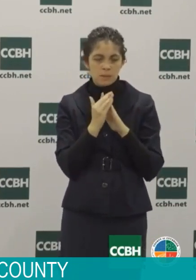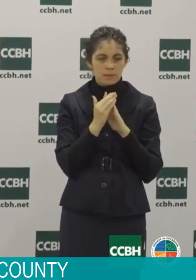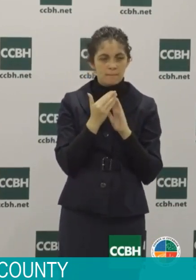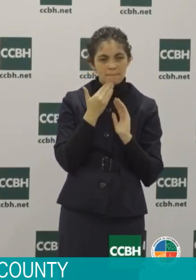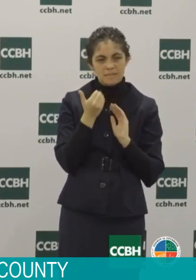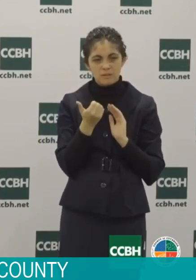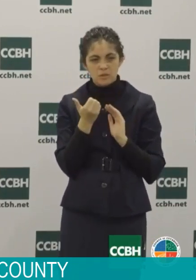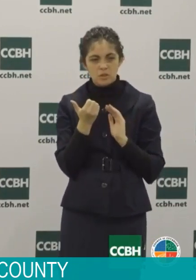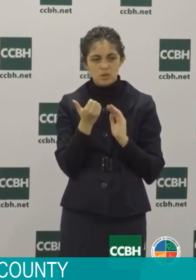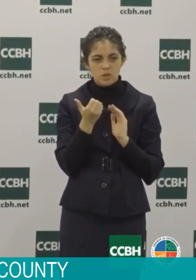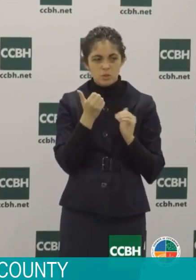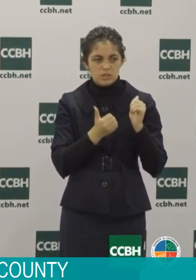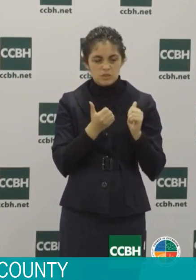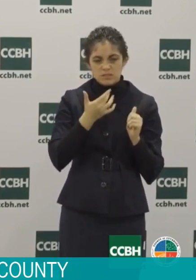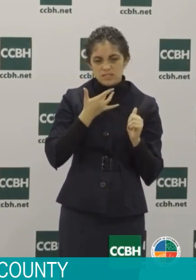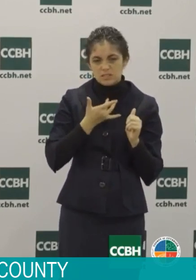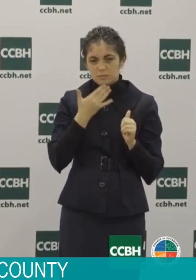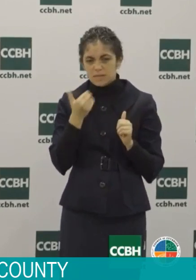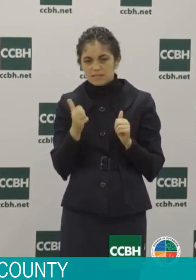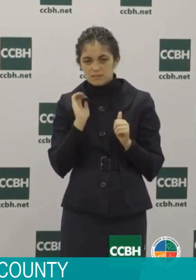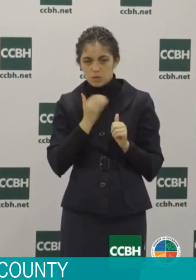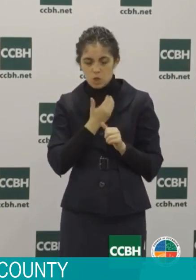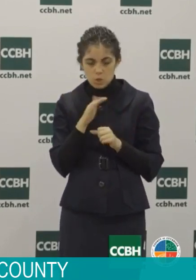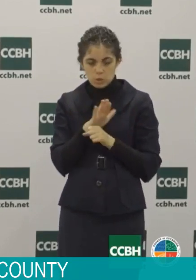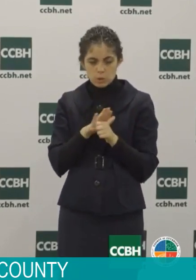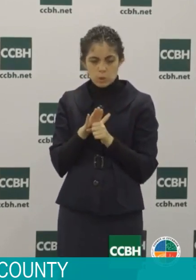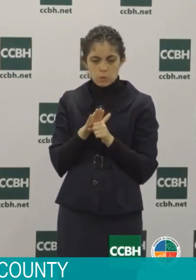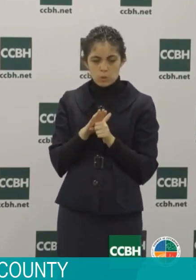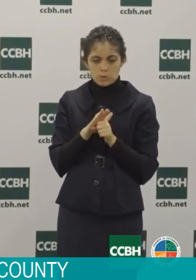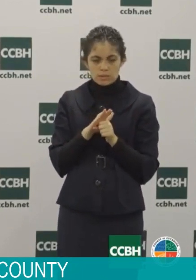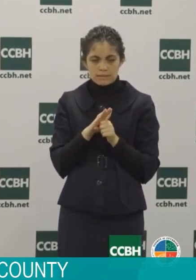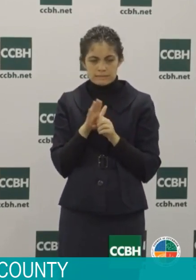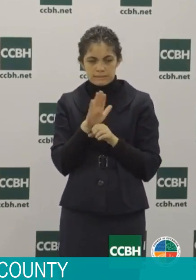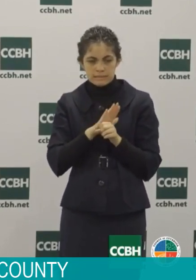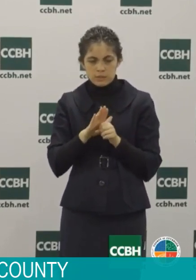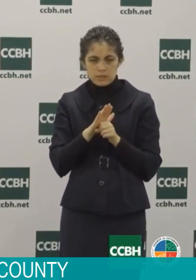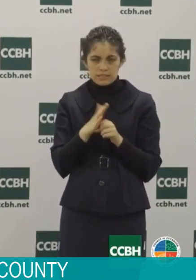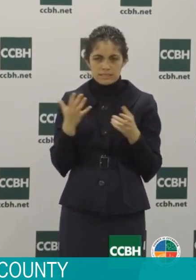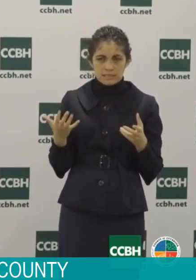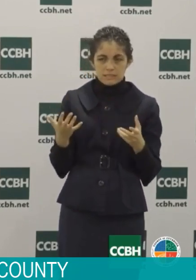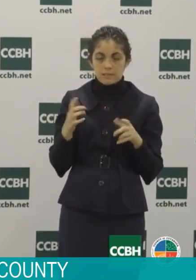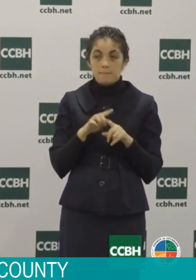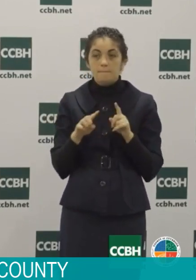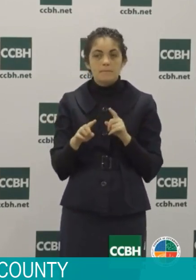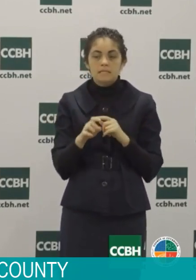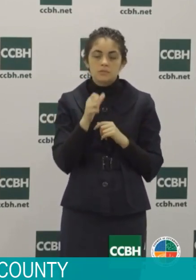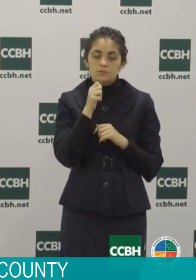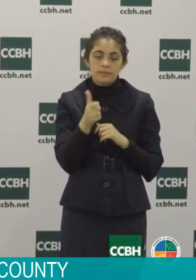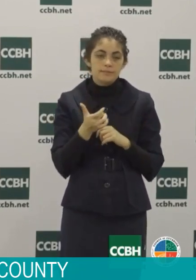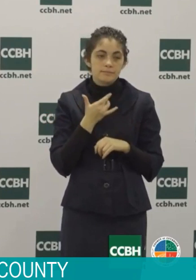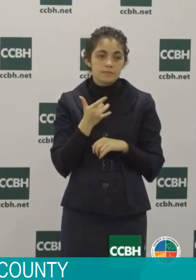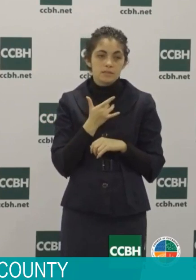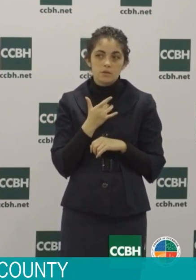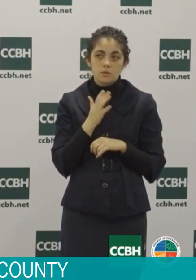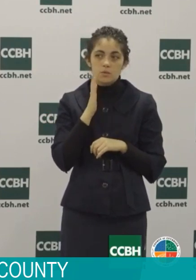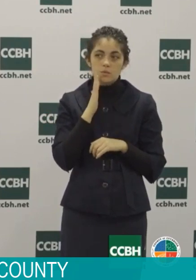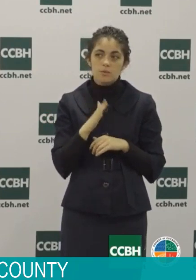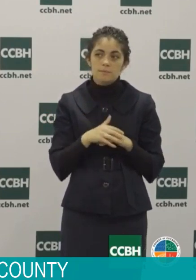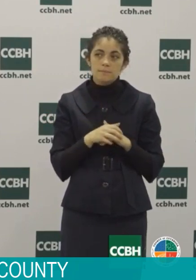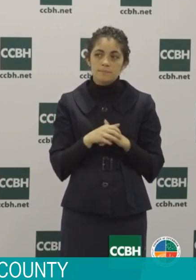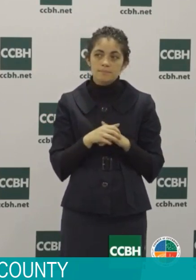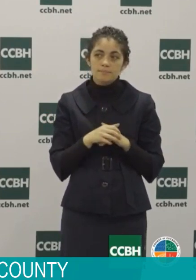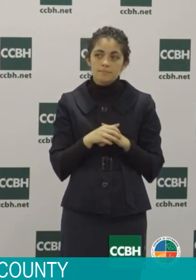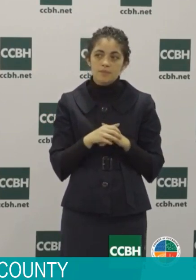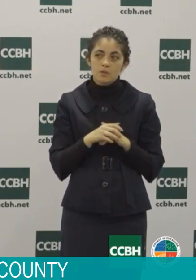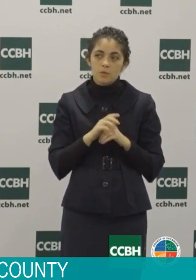public about which model we think best represents our local context the best. But I don't think it's going to be